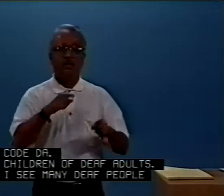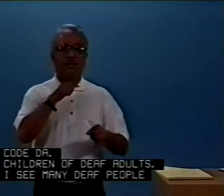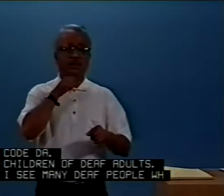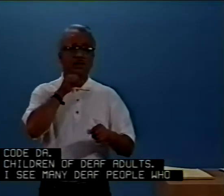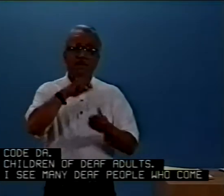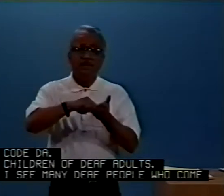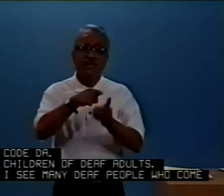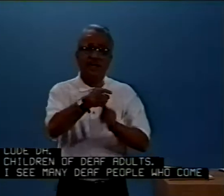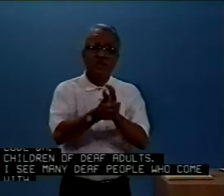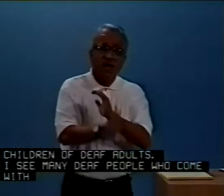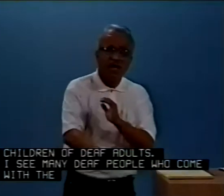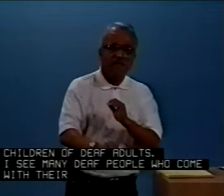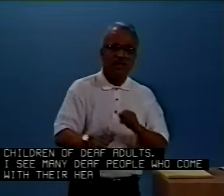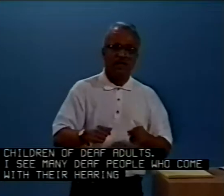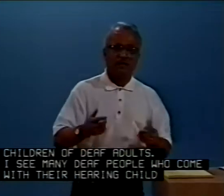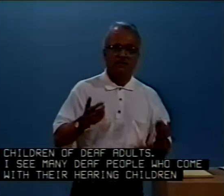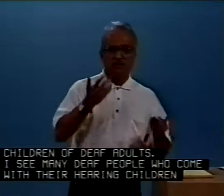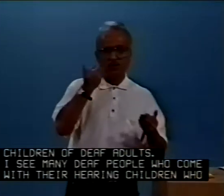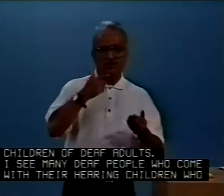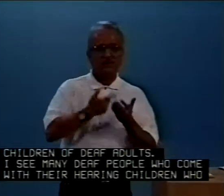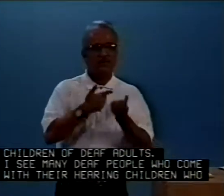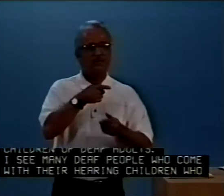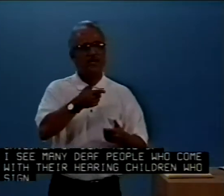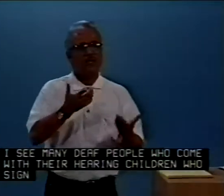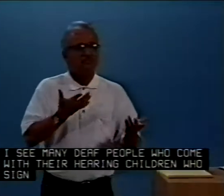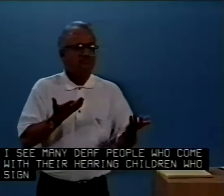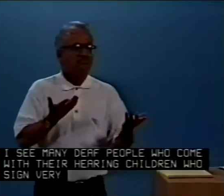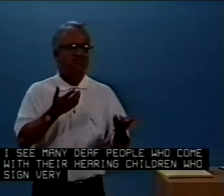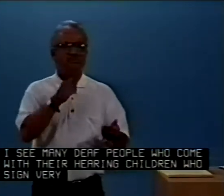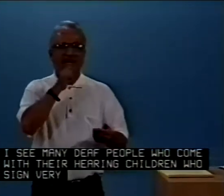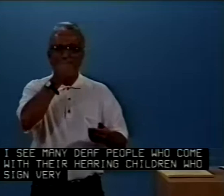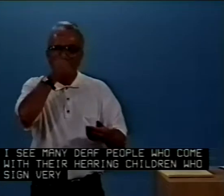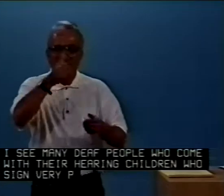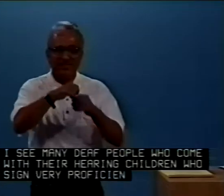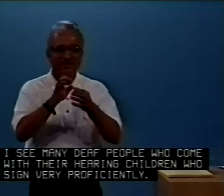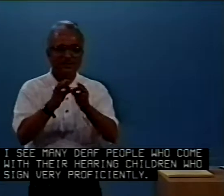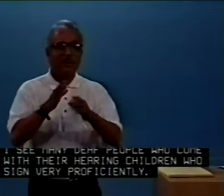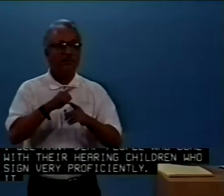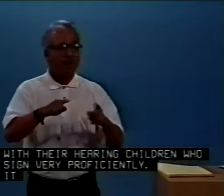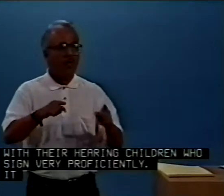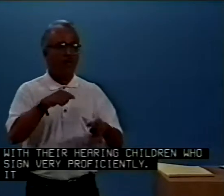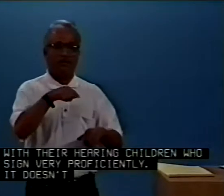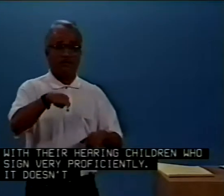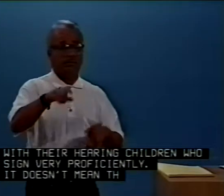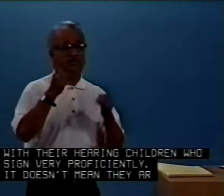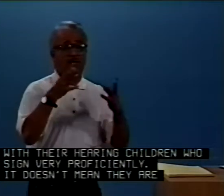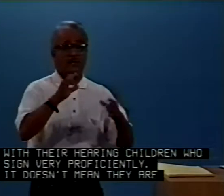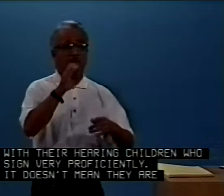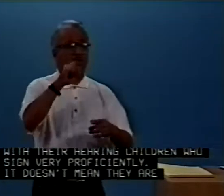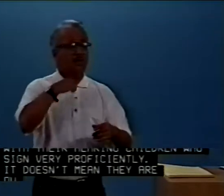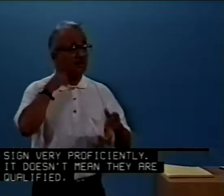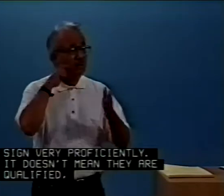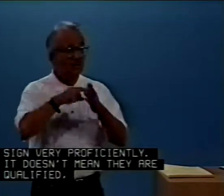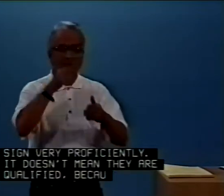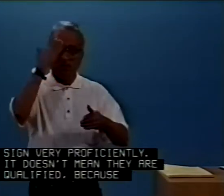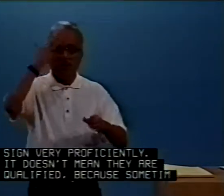very proficiently. Doesn't mean they're qualified, because sometimes they're not really interested in interpreting, but many CODAs, I